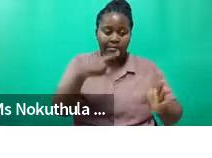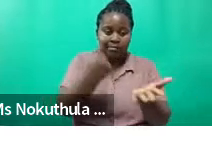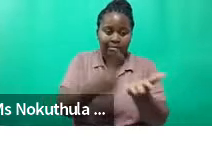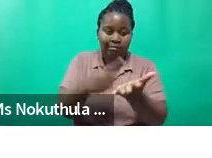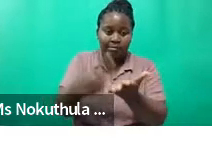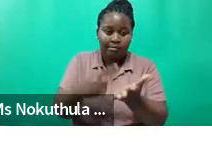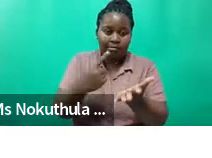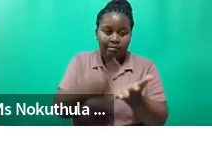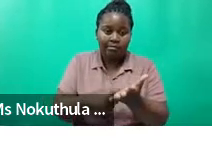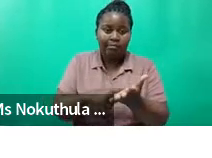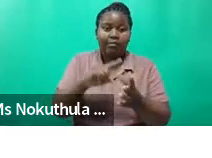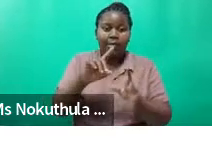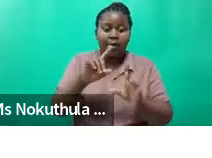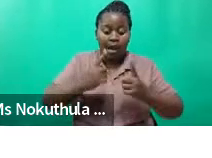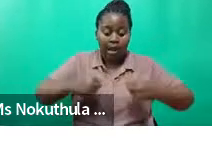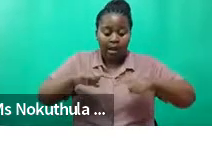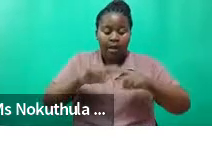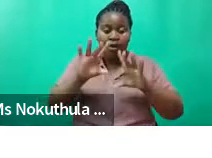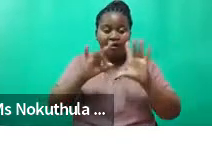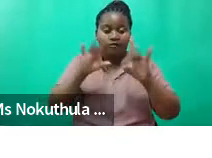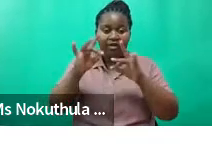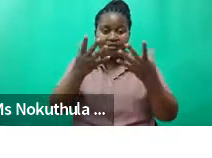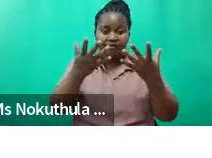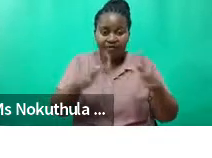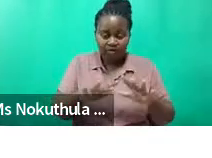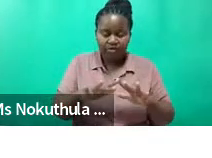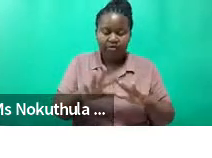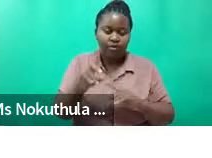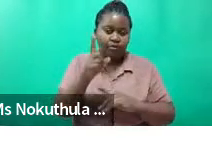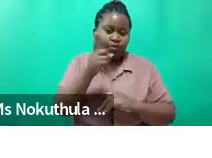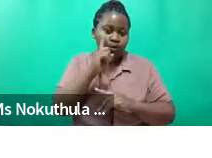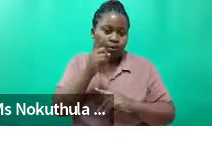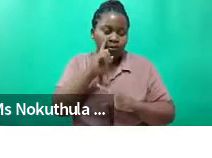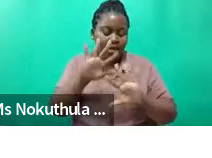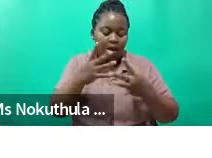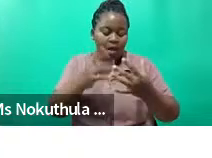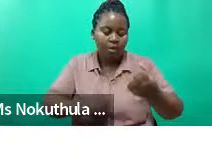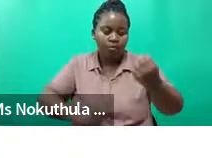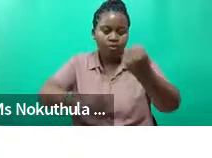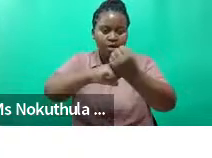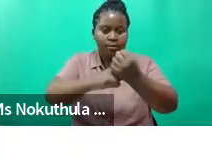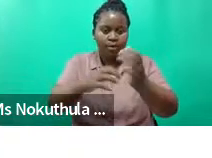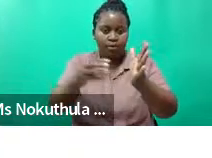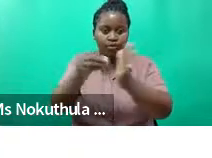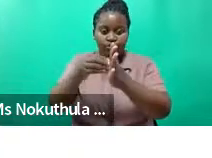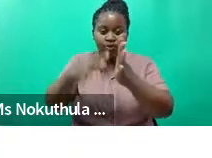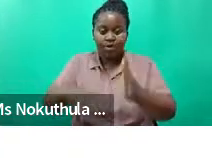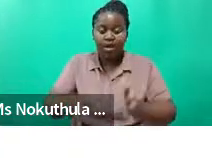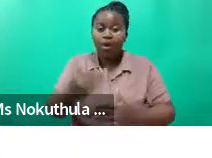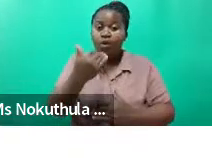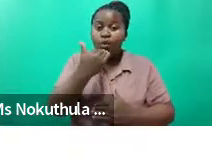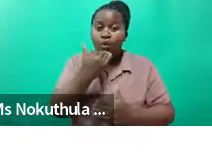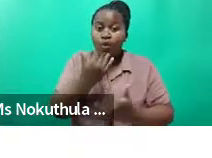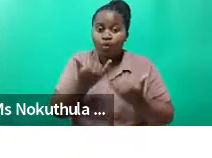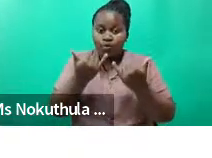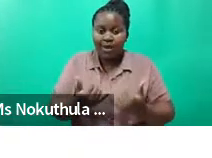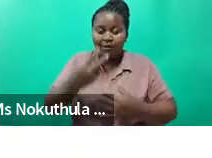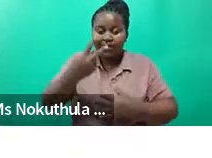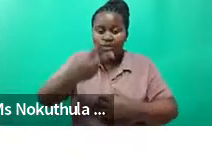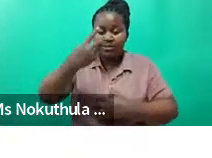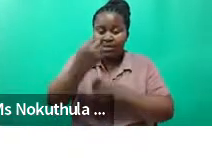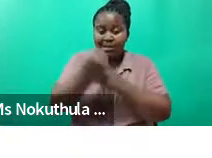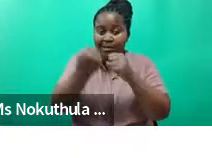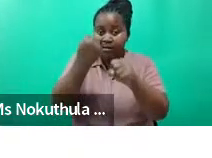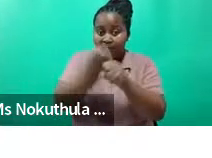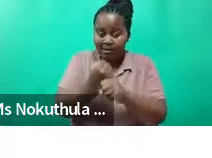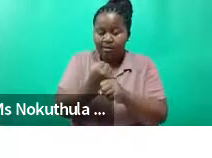findings, and to see how do we support the student who now is still in her second year, but how does she go